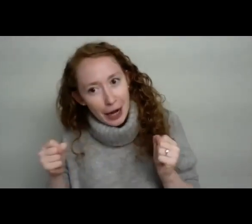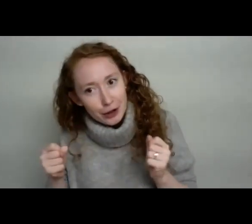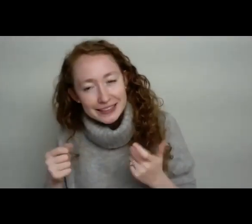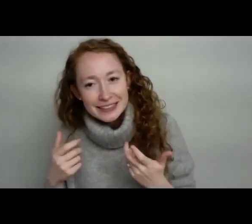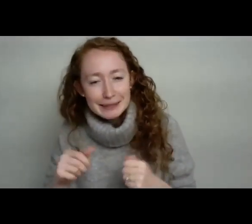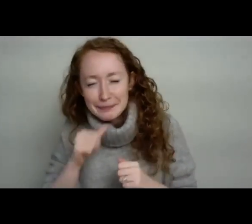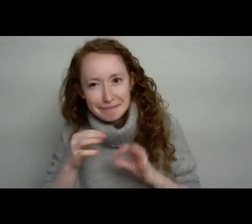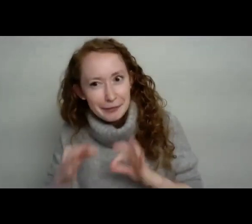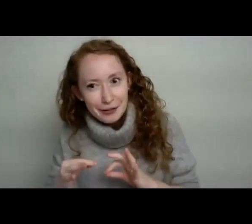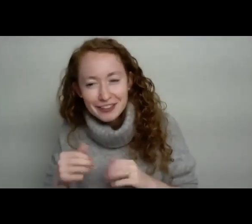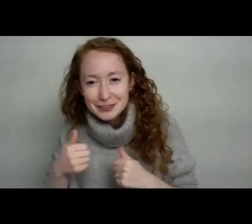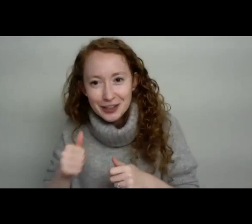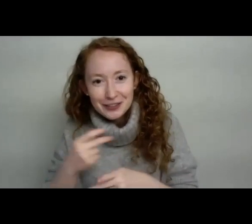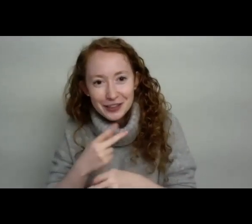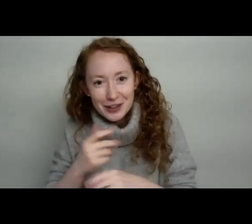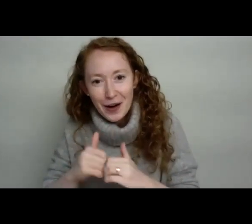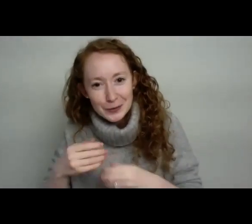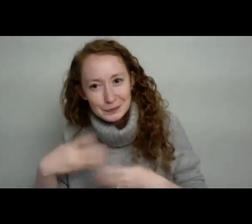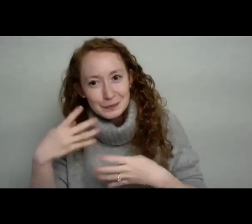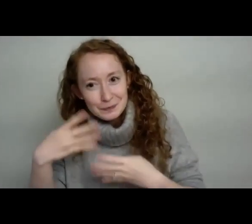Oh, wow. Thank you, Kira.